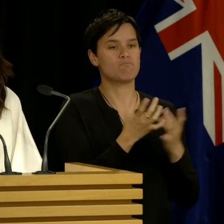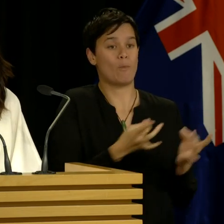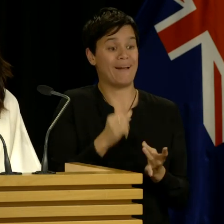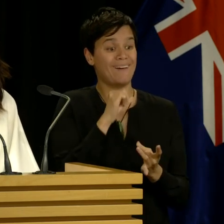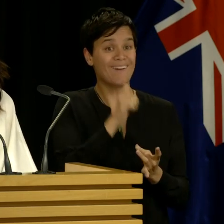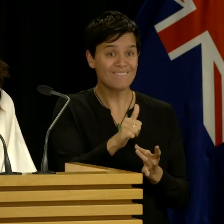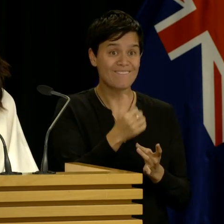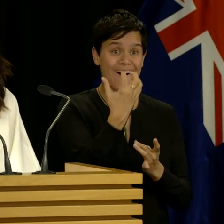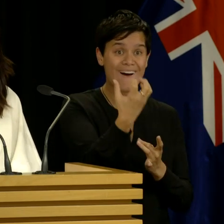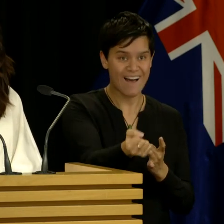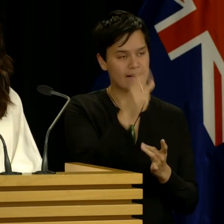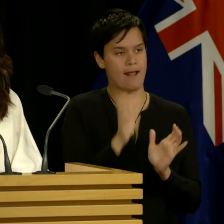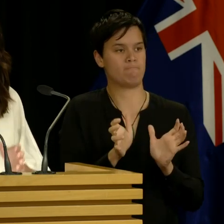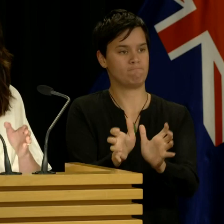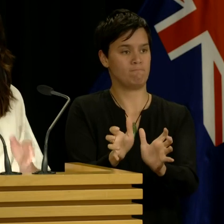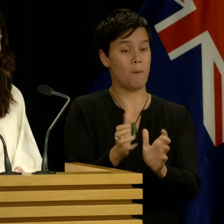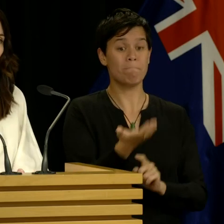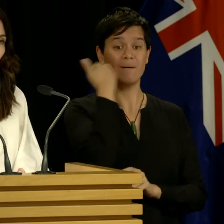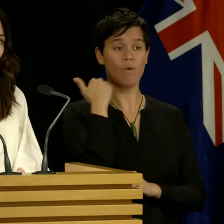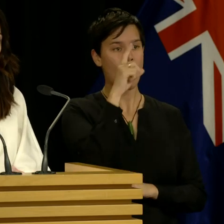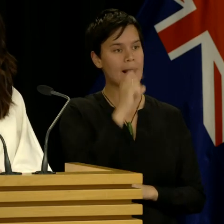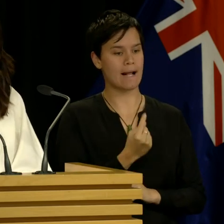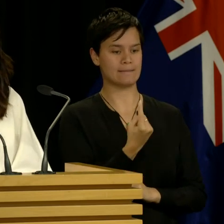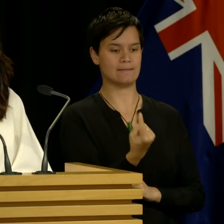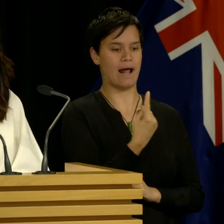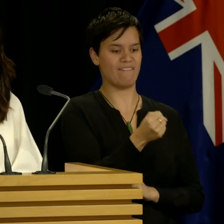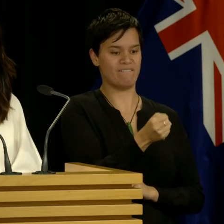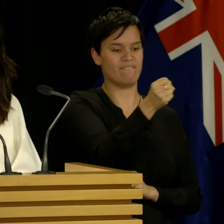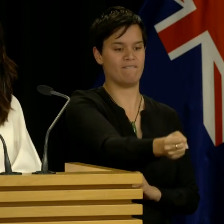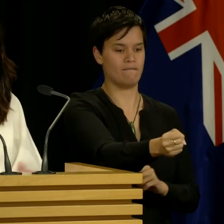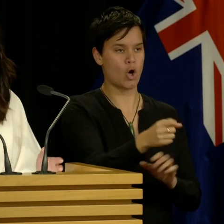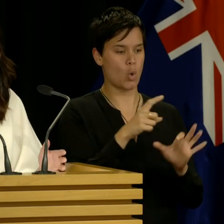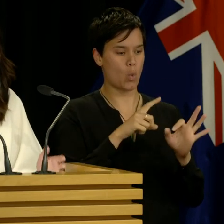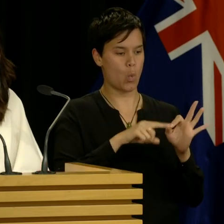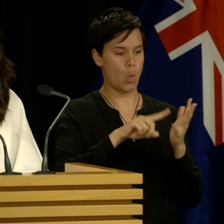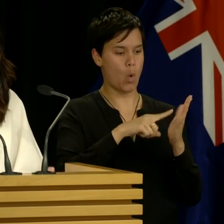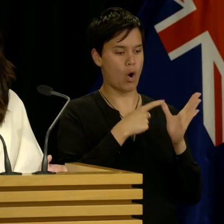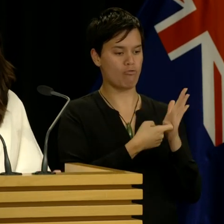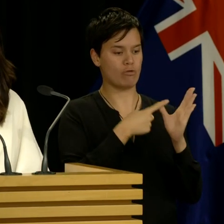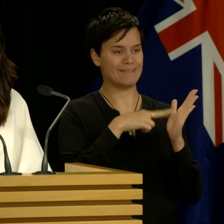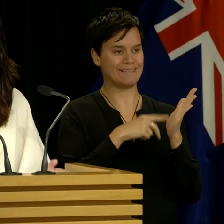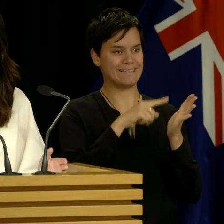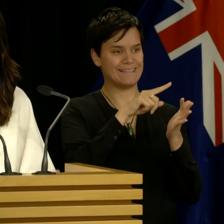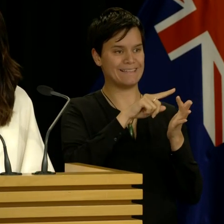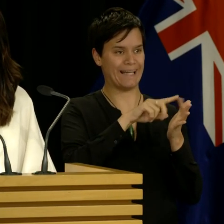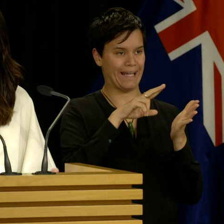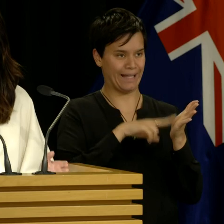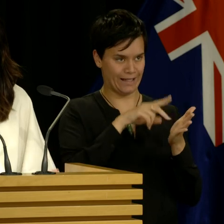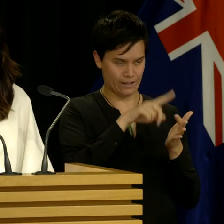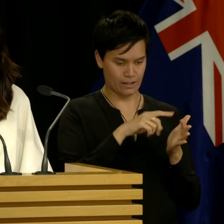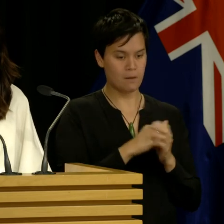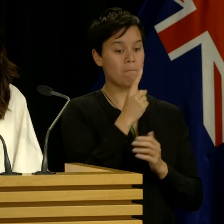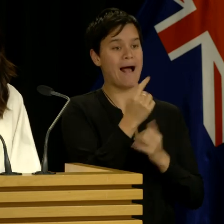steps up powers from being able to quarantine individuals and extends it to an ability to quarantine